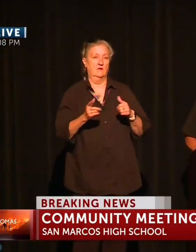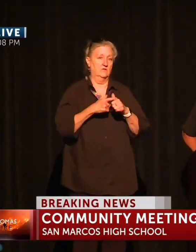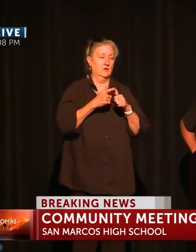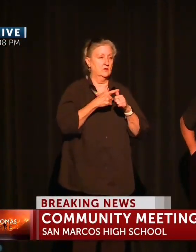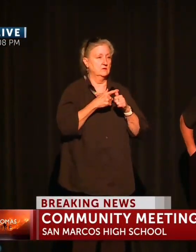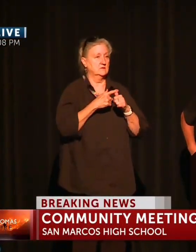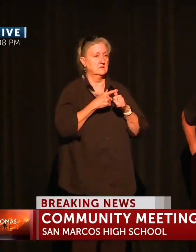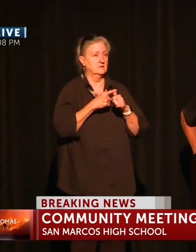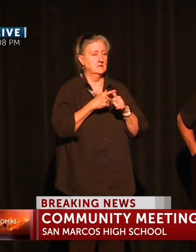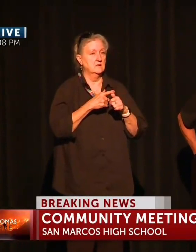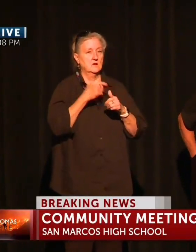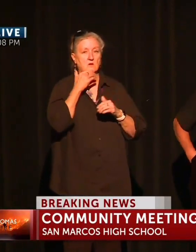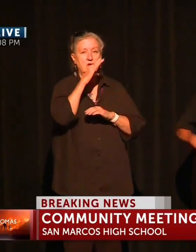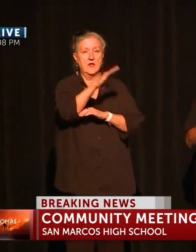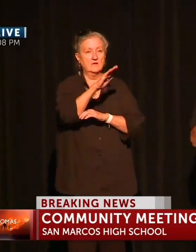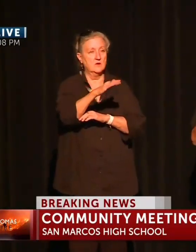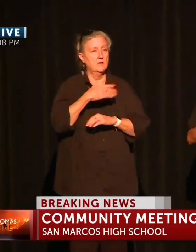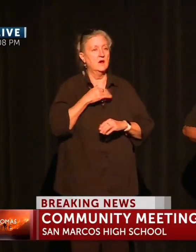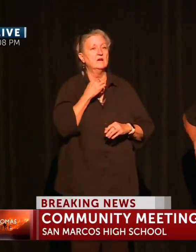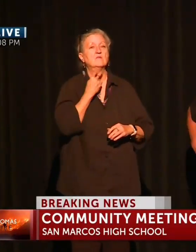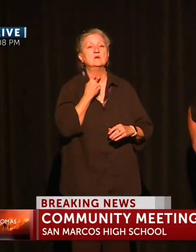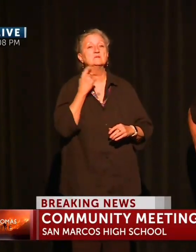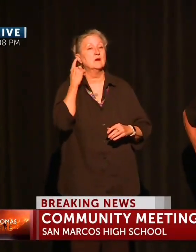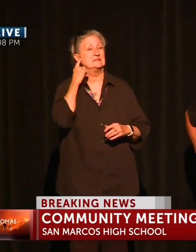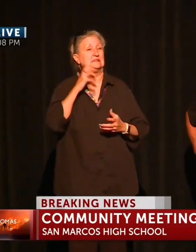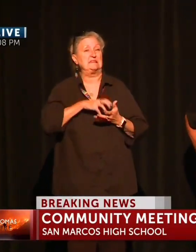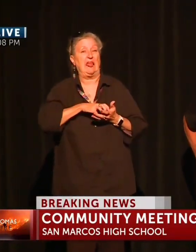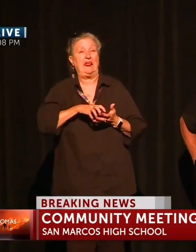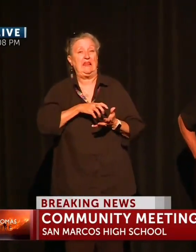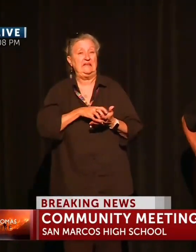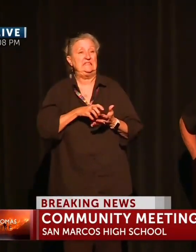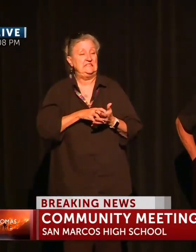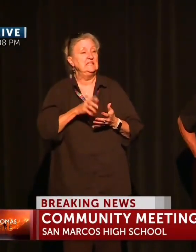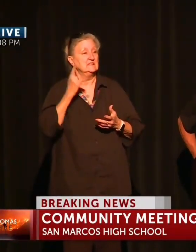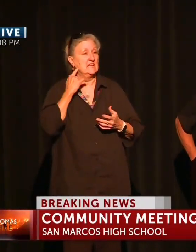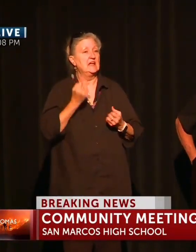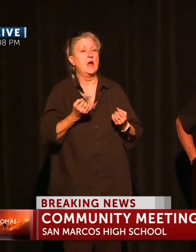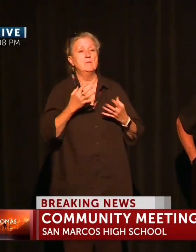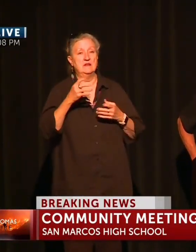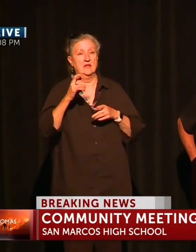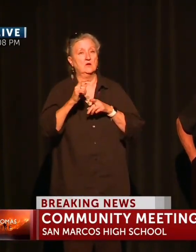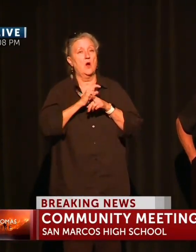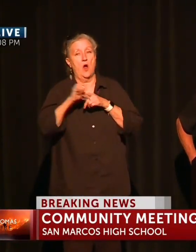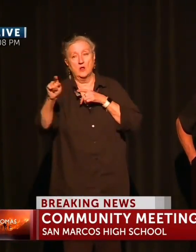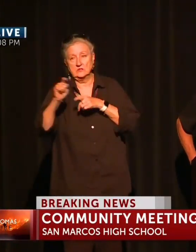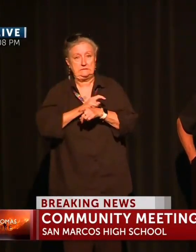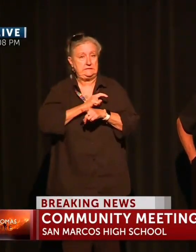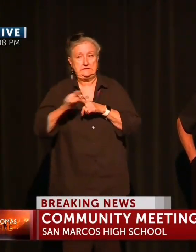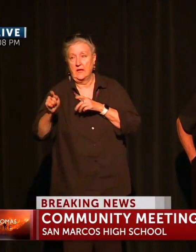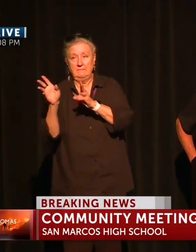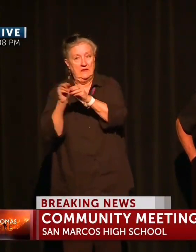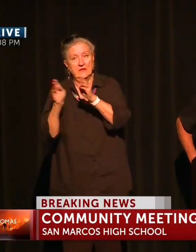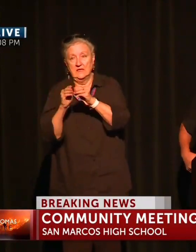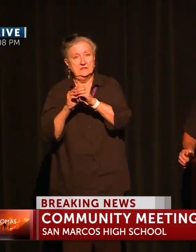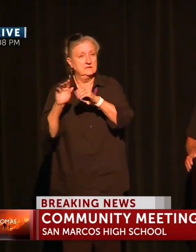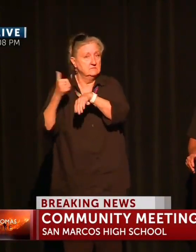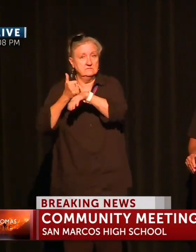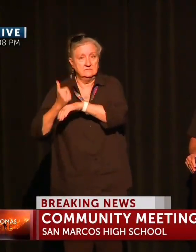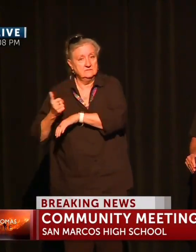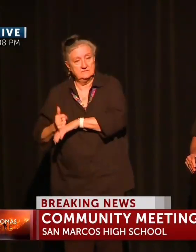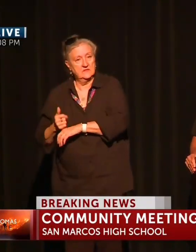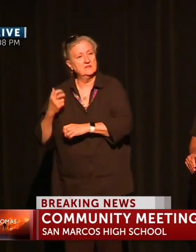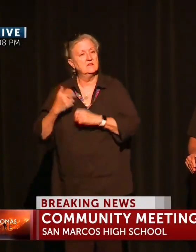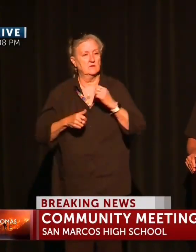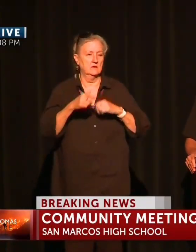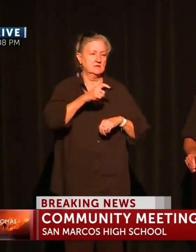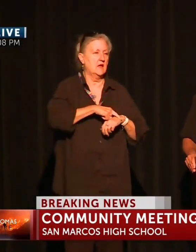First of all, good afternoon. My voice probably sounds a little raspy. That's just, I think, the number of calls and meetings that we've had. It's always a difficult time